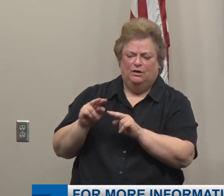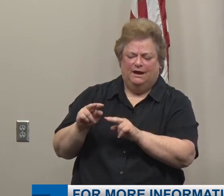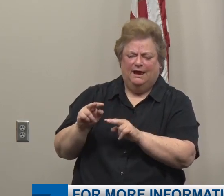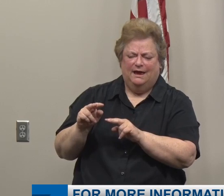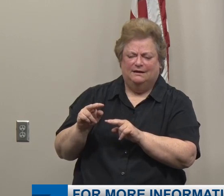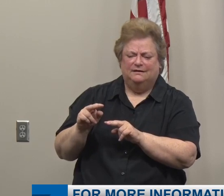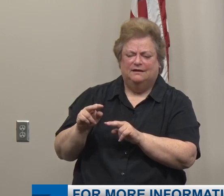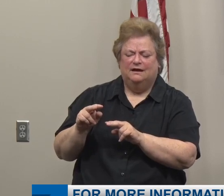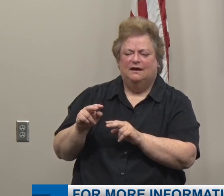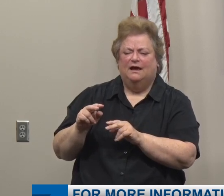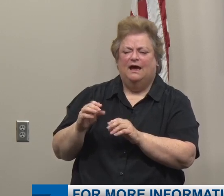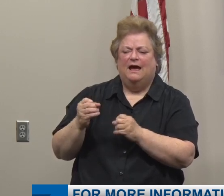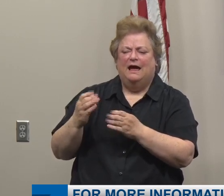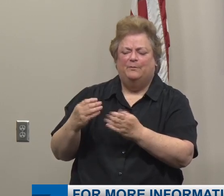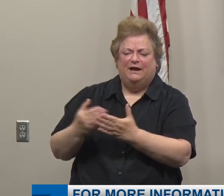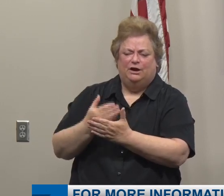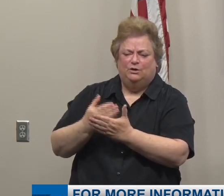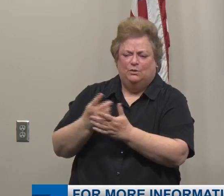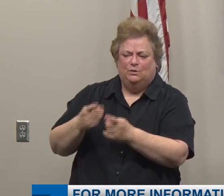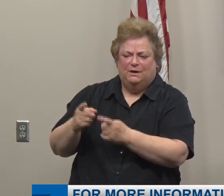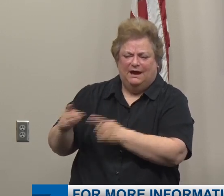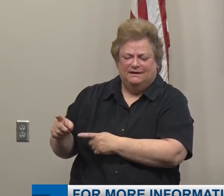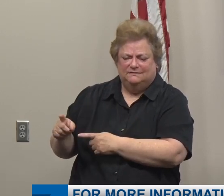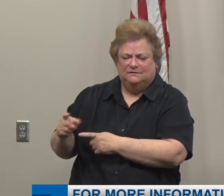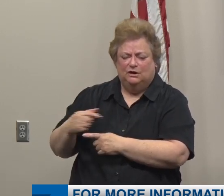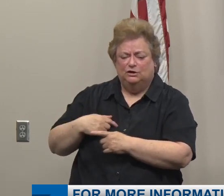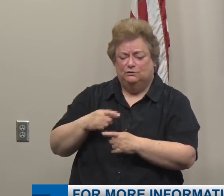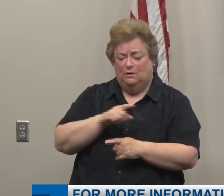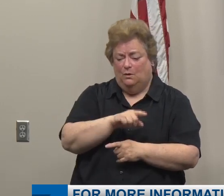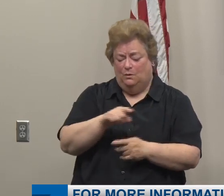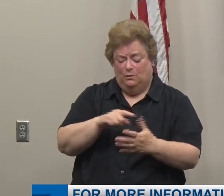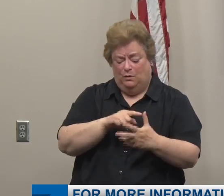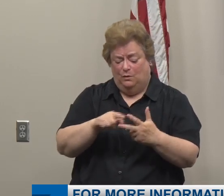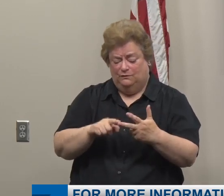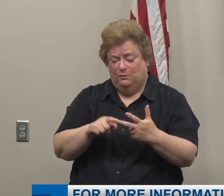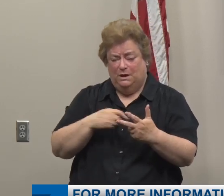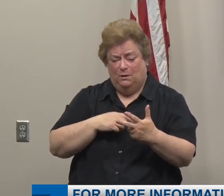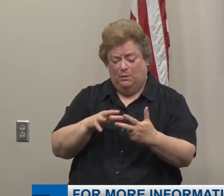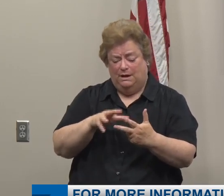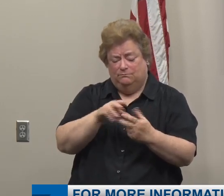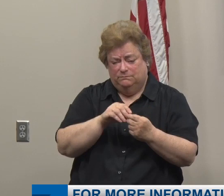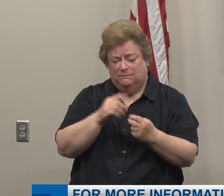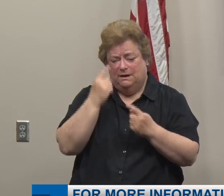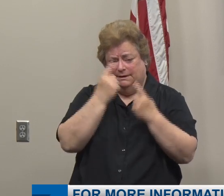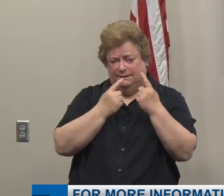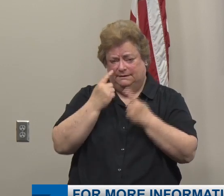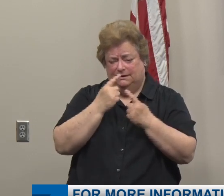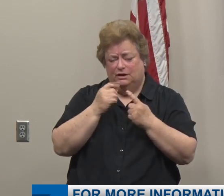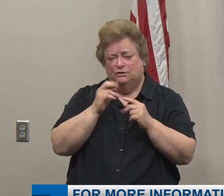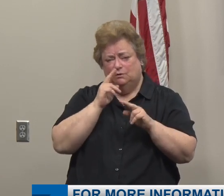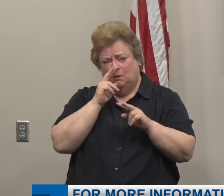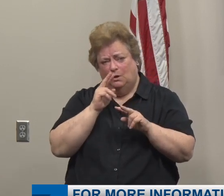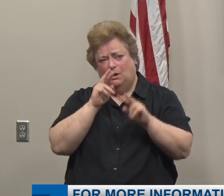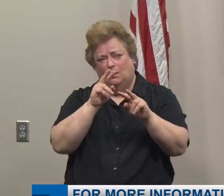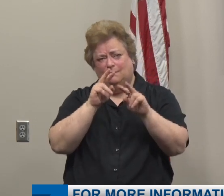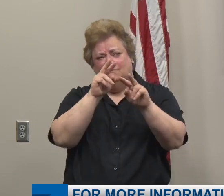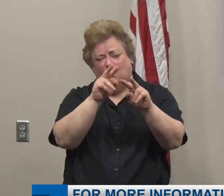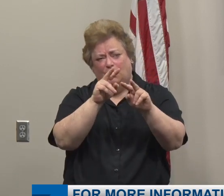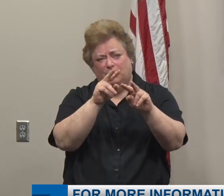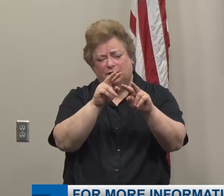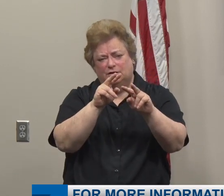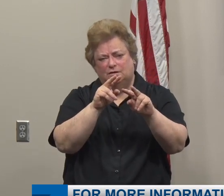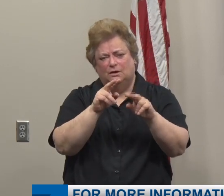of new cases that we have so we consider all those measures together and trying to look forward into